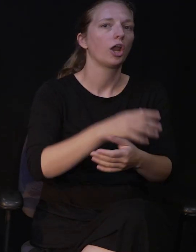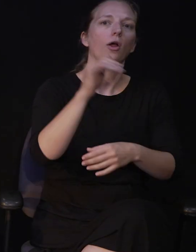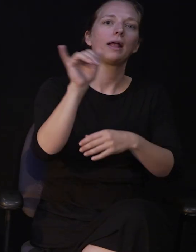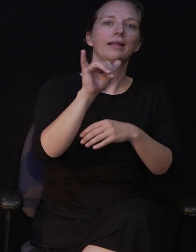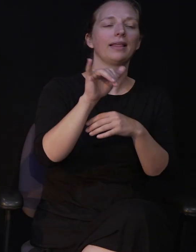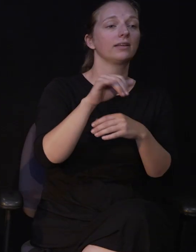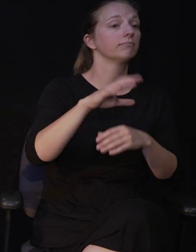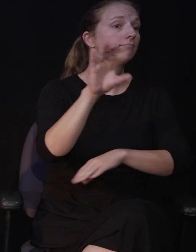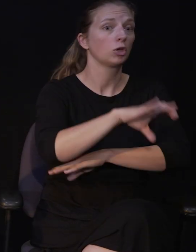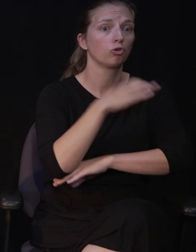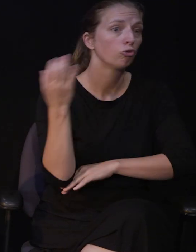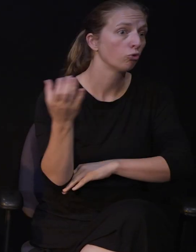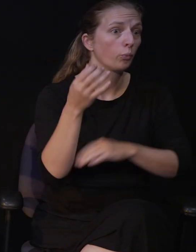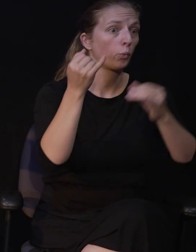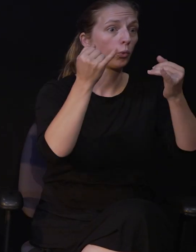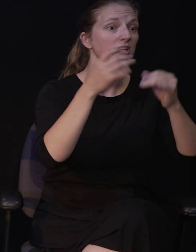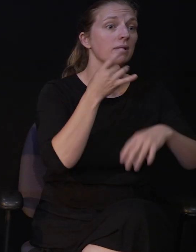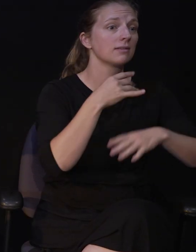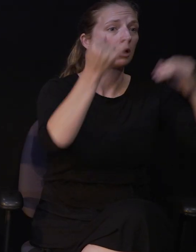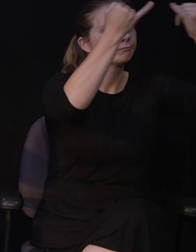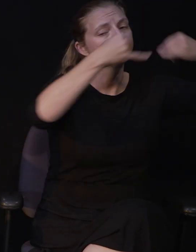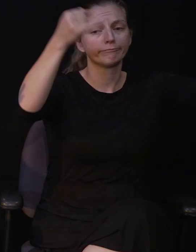be in Las Vegas on a big stage and stuff, but